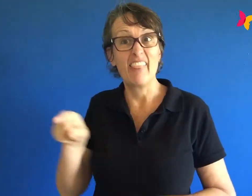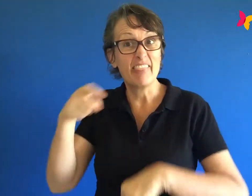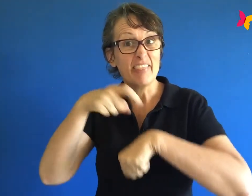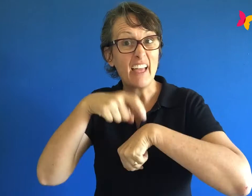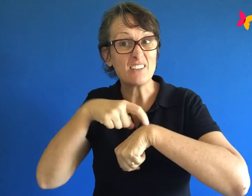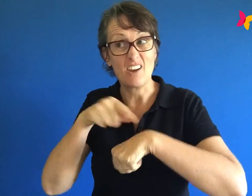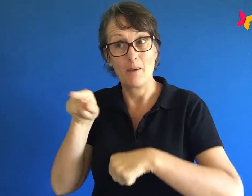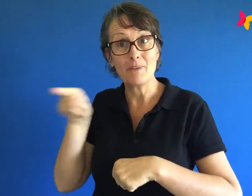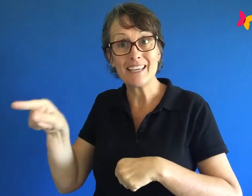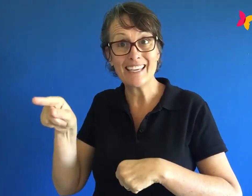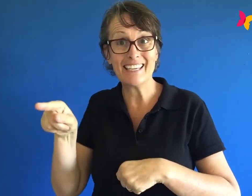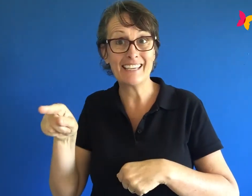Yeah.